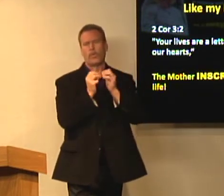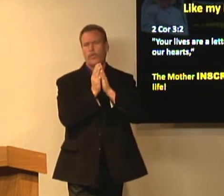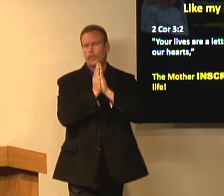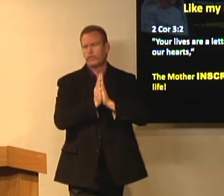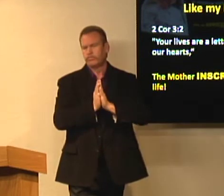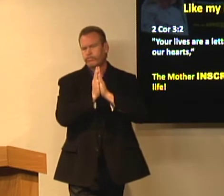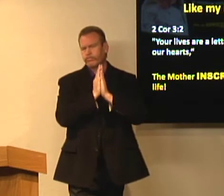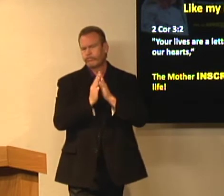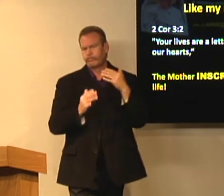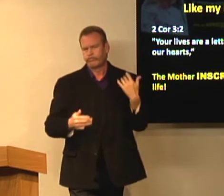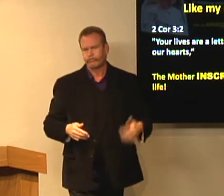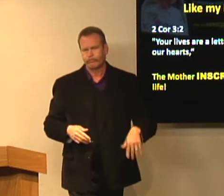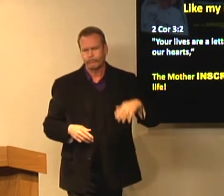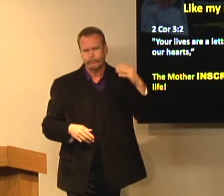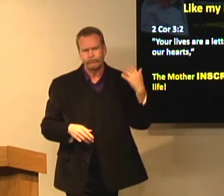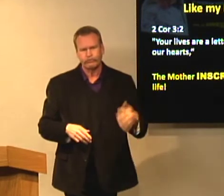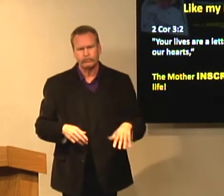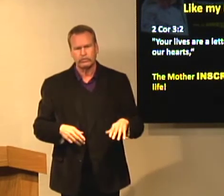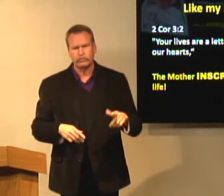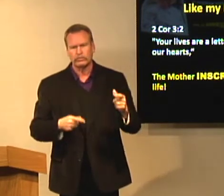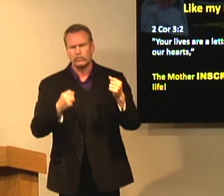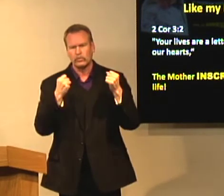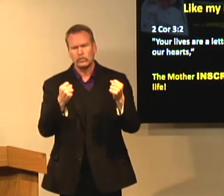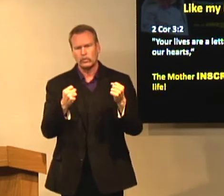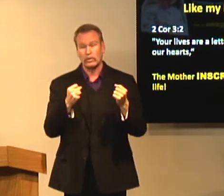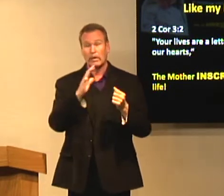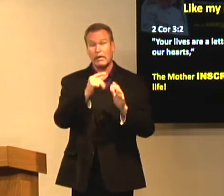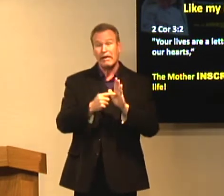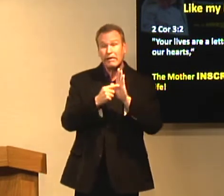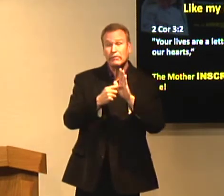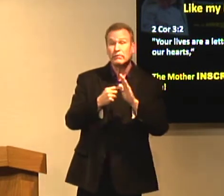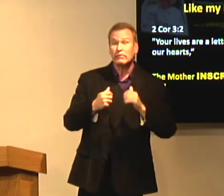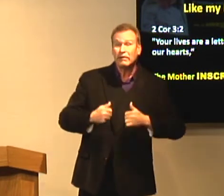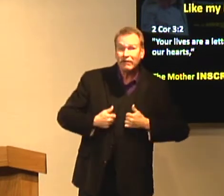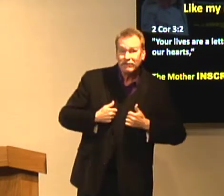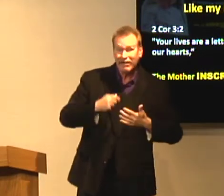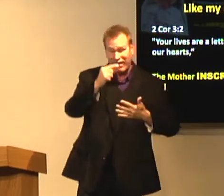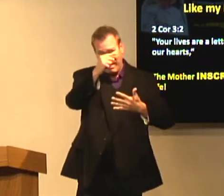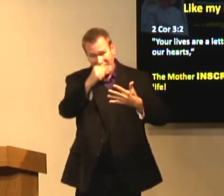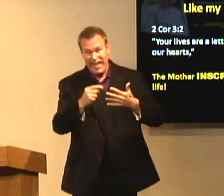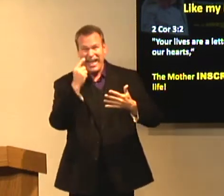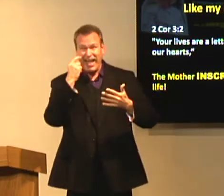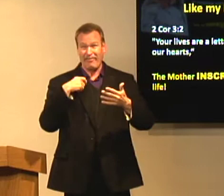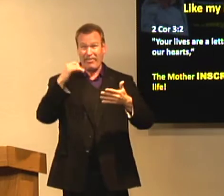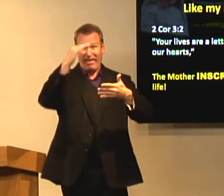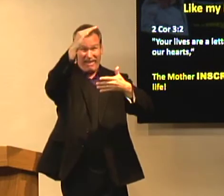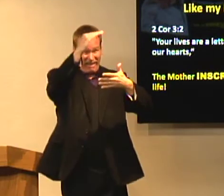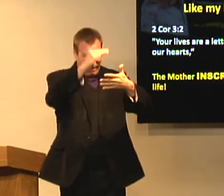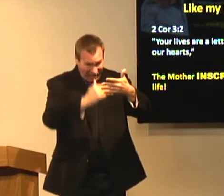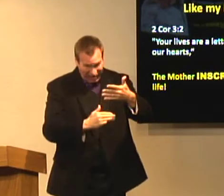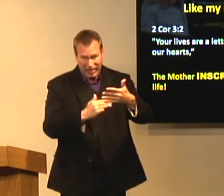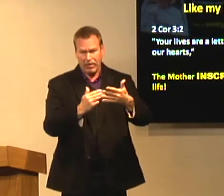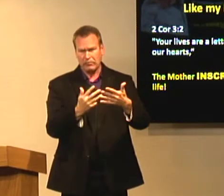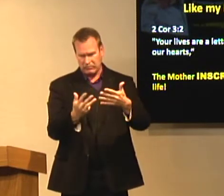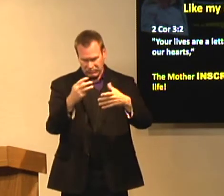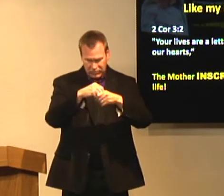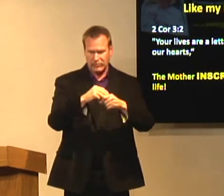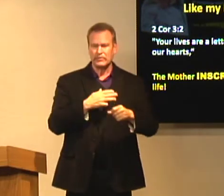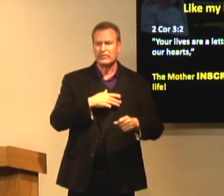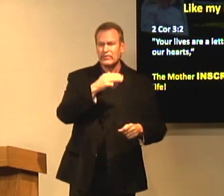and everything. But she was strong in faith. And she would show life. And